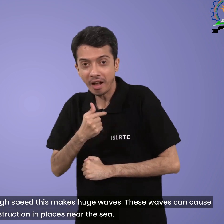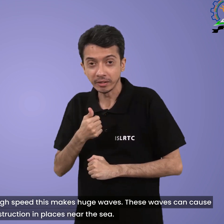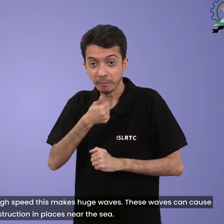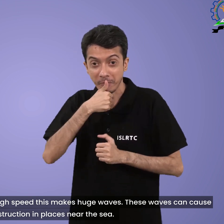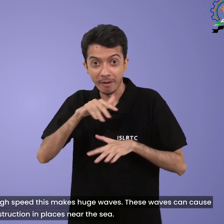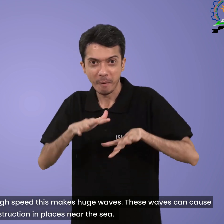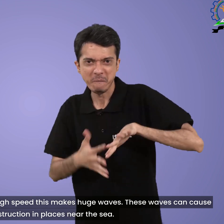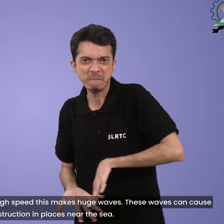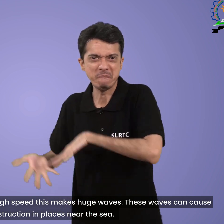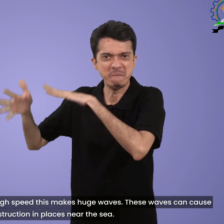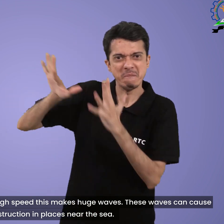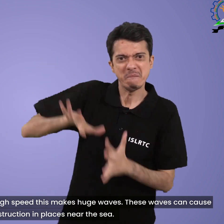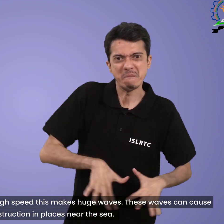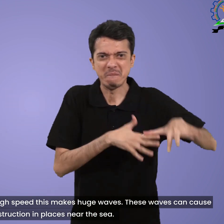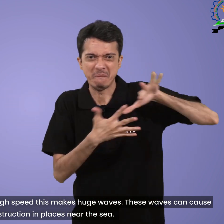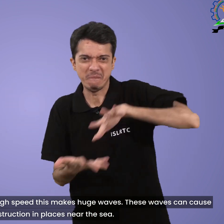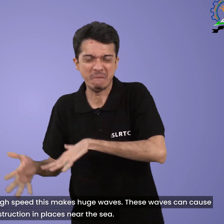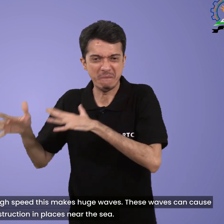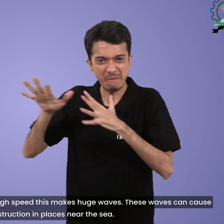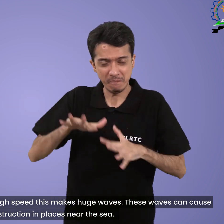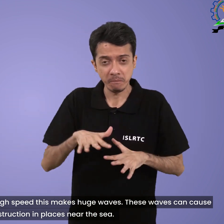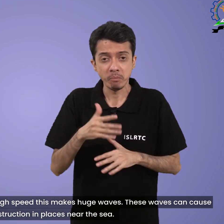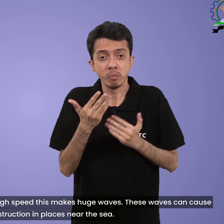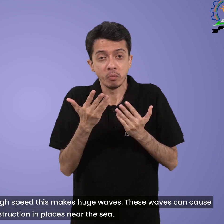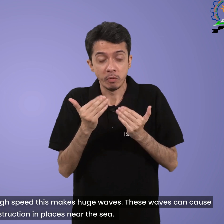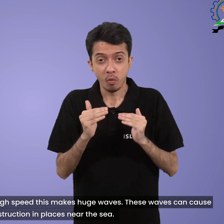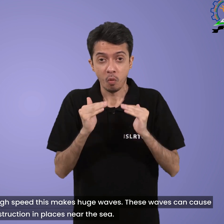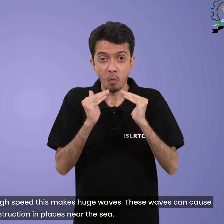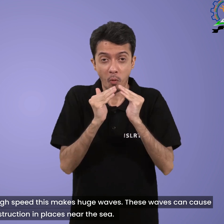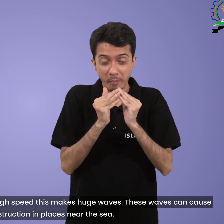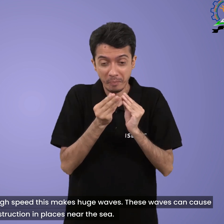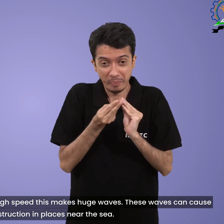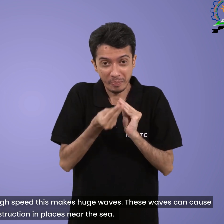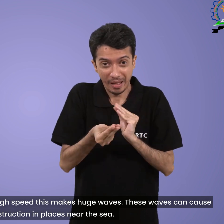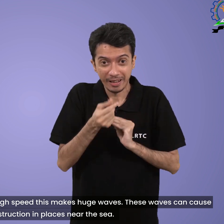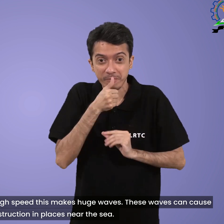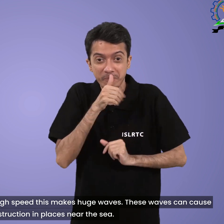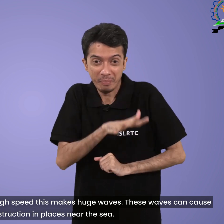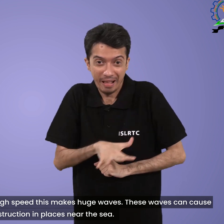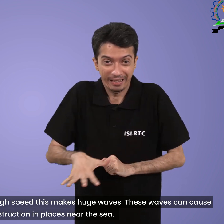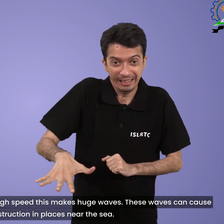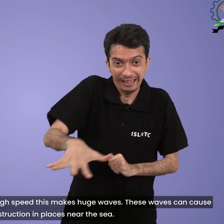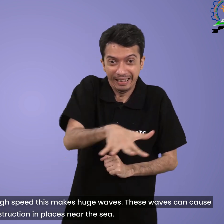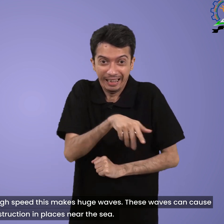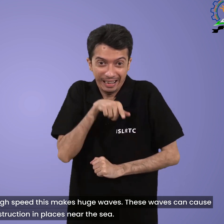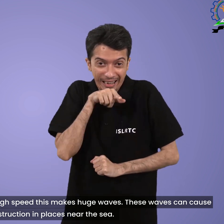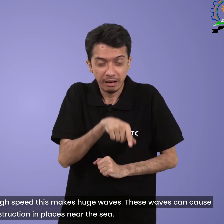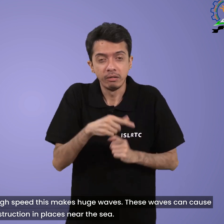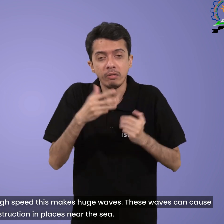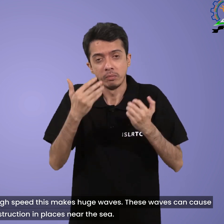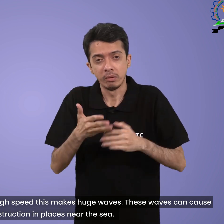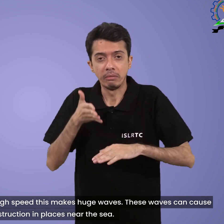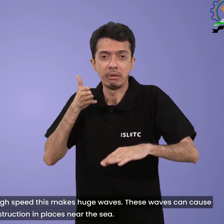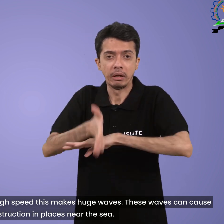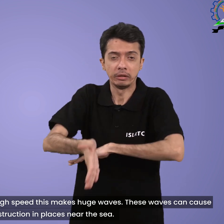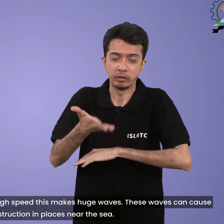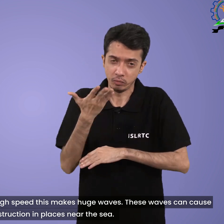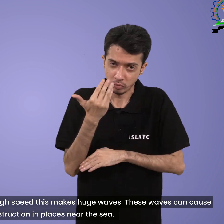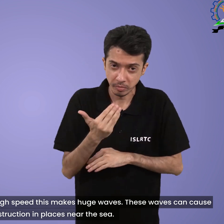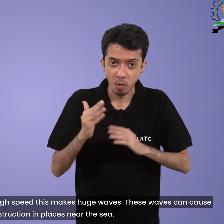storm, the winds blow at very high speed. This makes huge waves. These waves can cause damage or